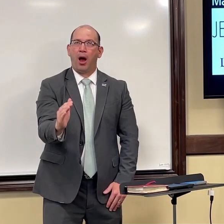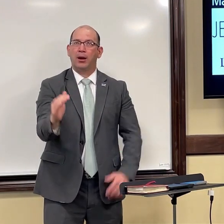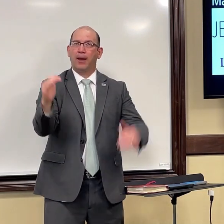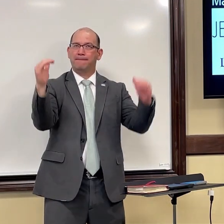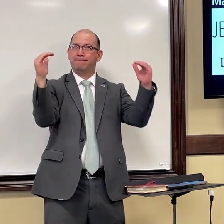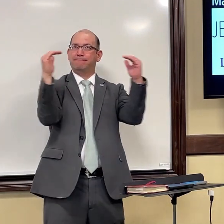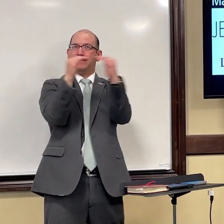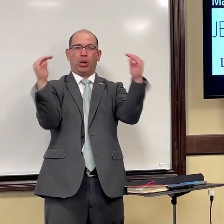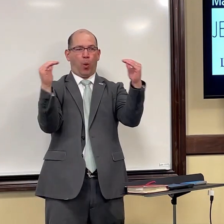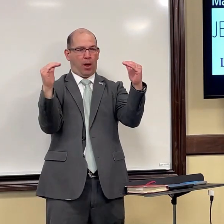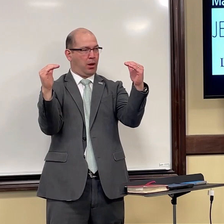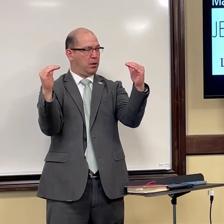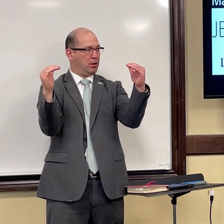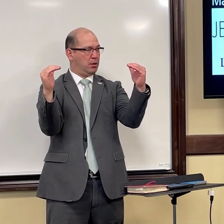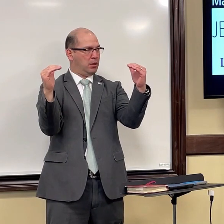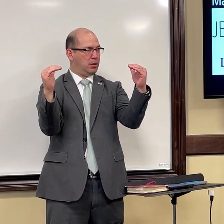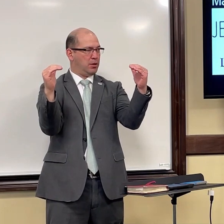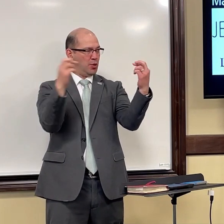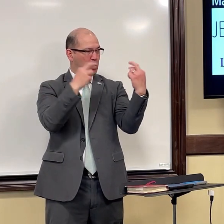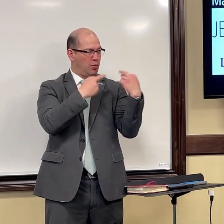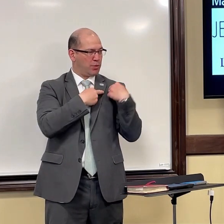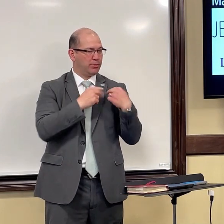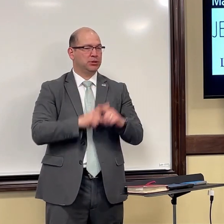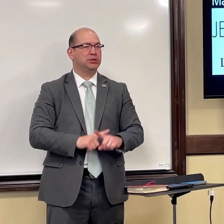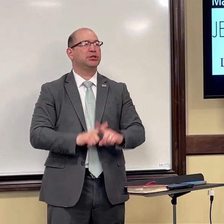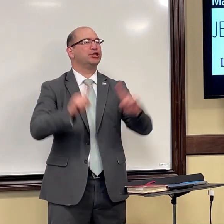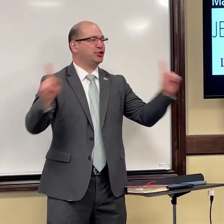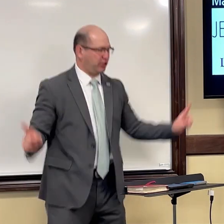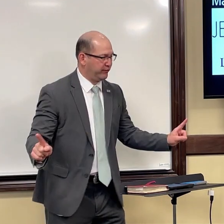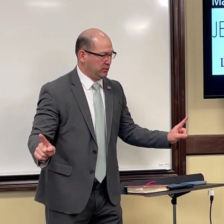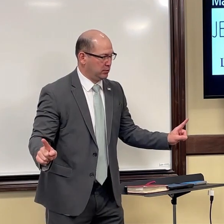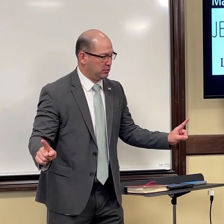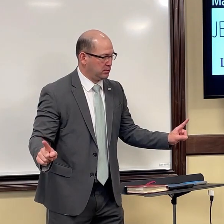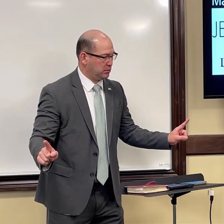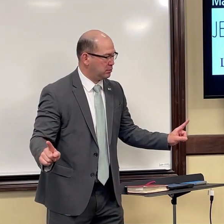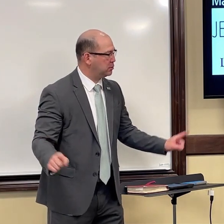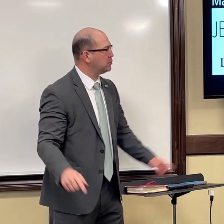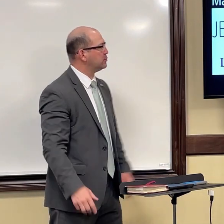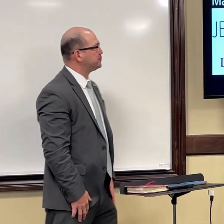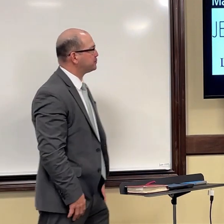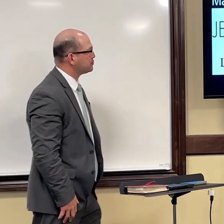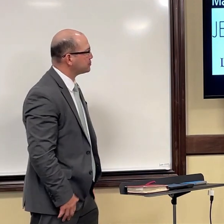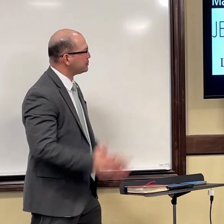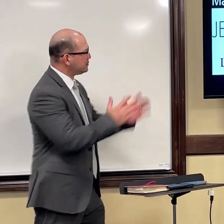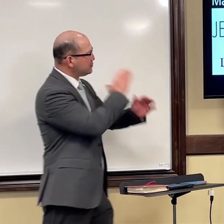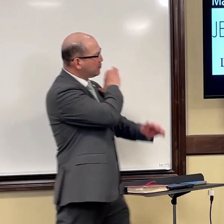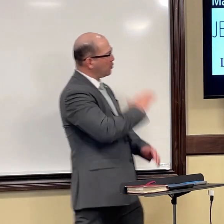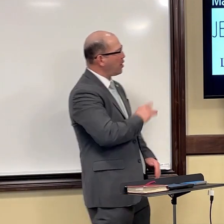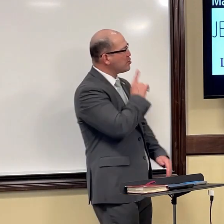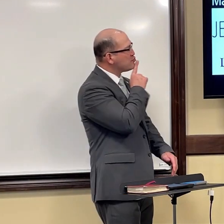They are all God. They are all equal with different responsibilities.